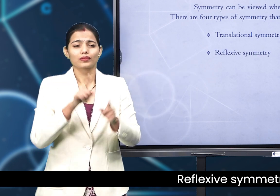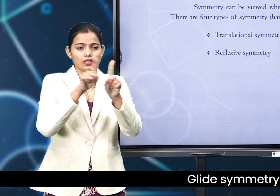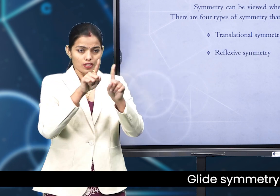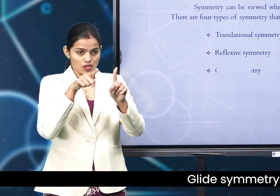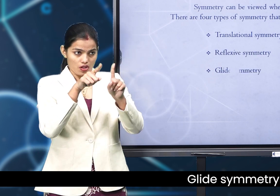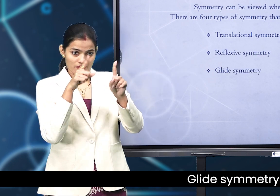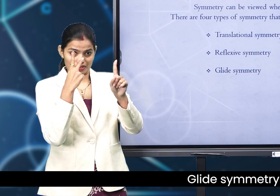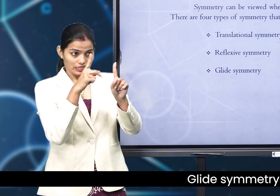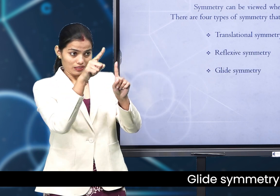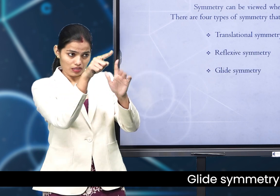glide symmetry,